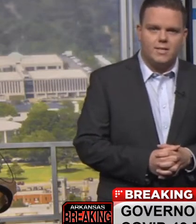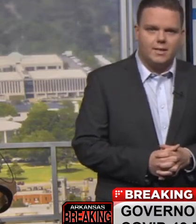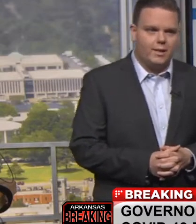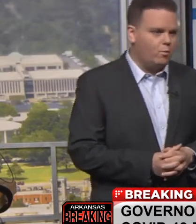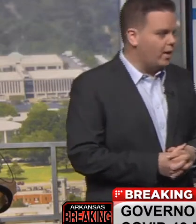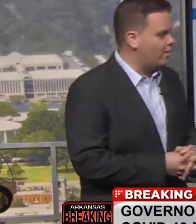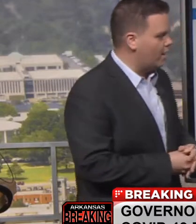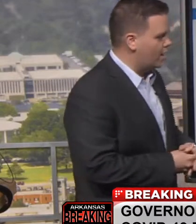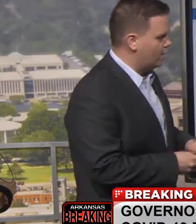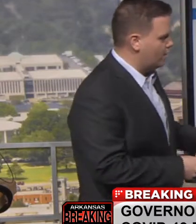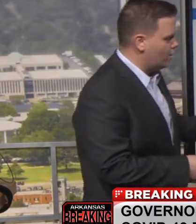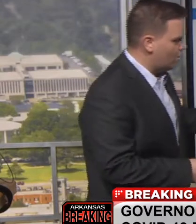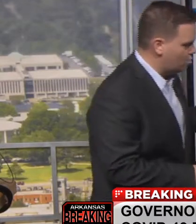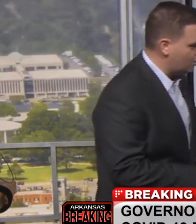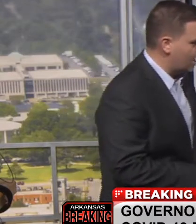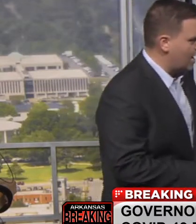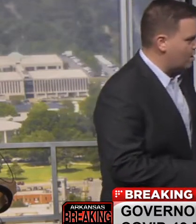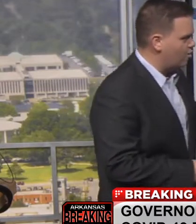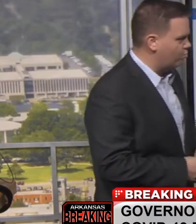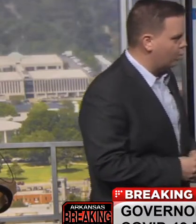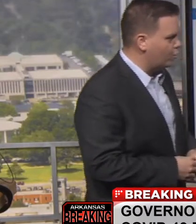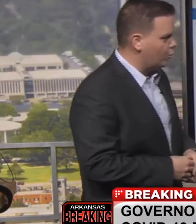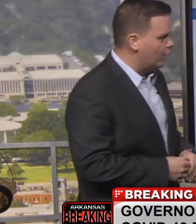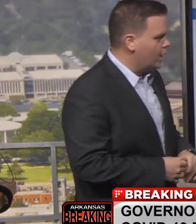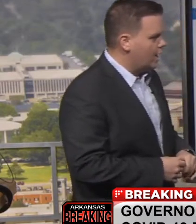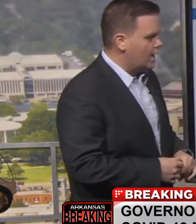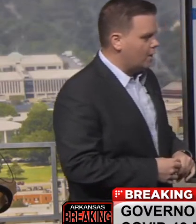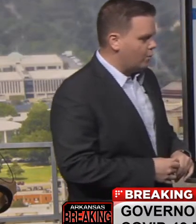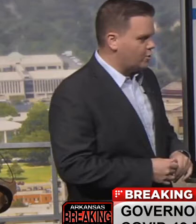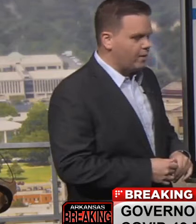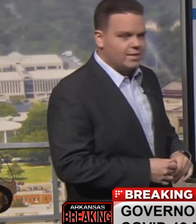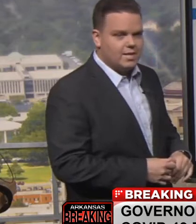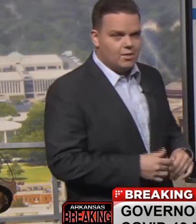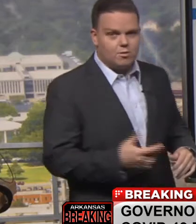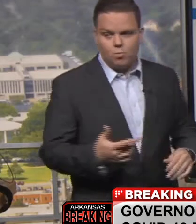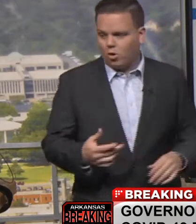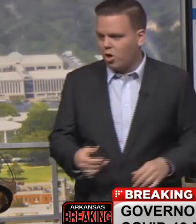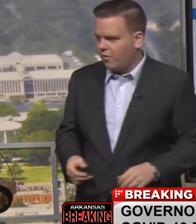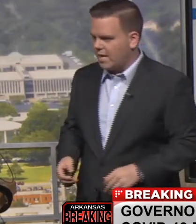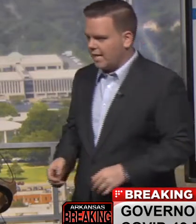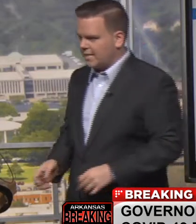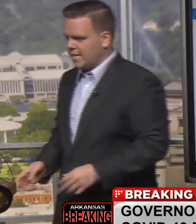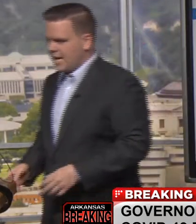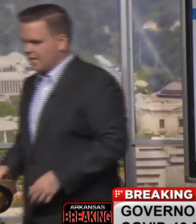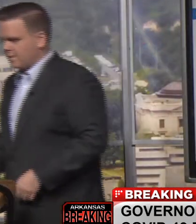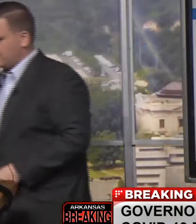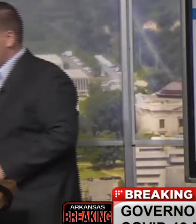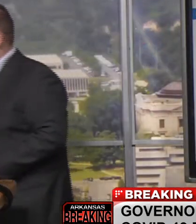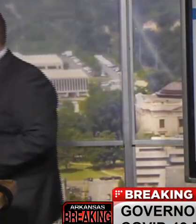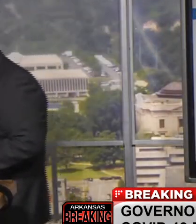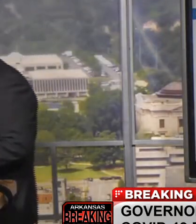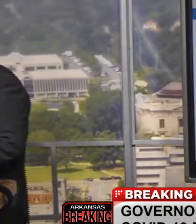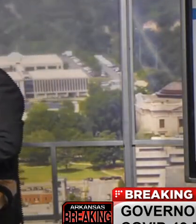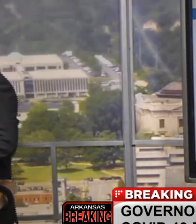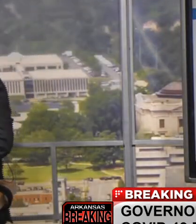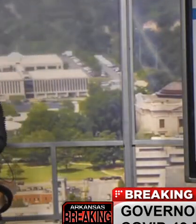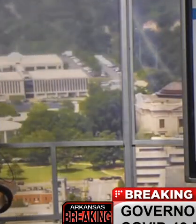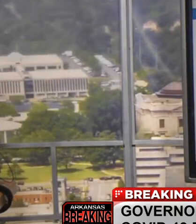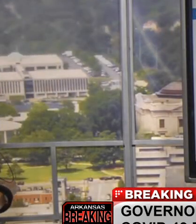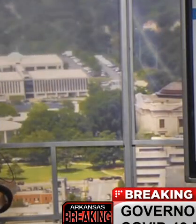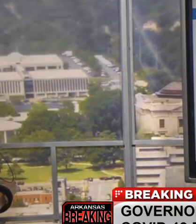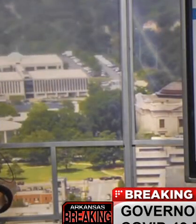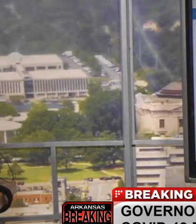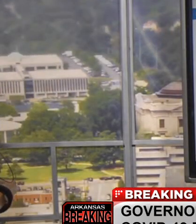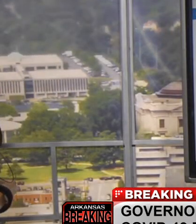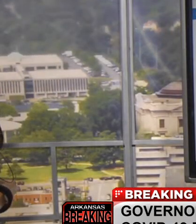are dealing with the darker shade of blue, which means that there's more COVID-19 cases being reported. Again,